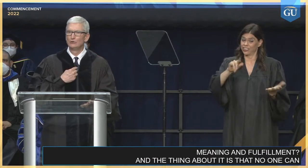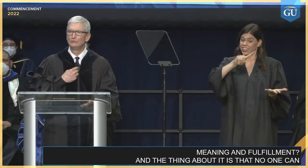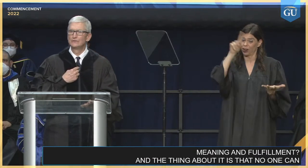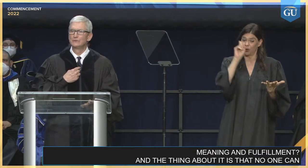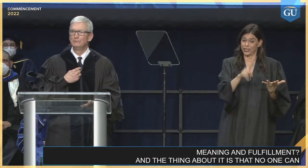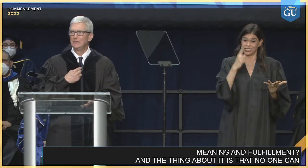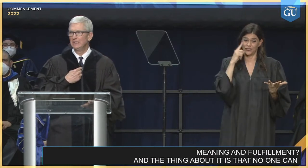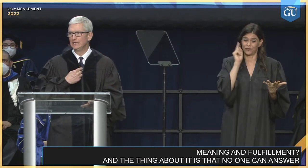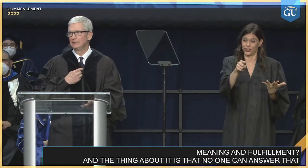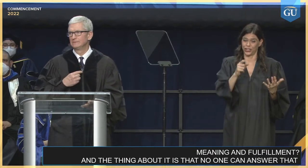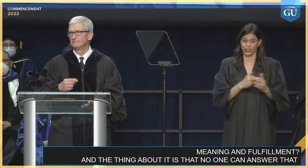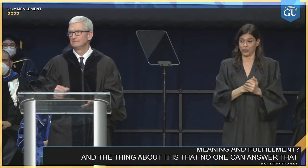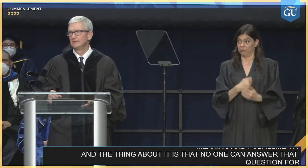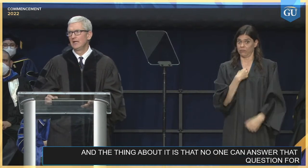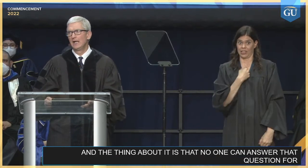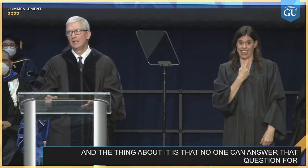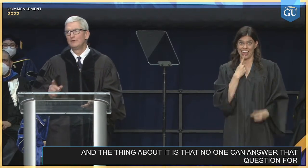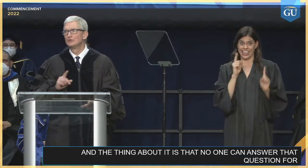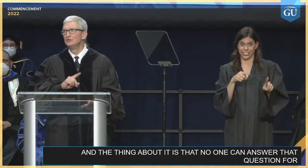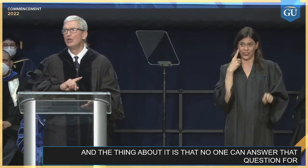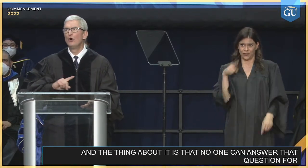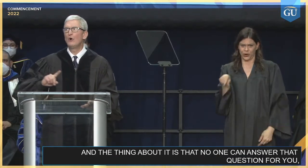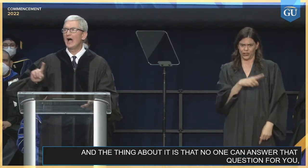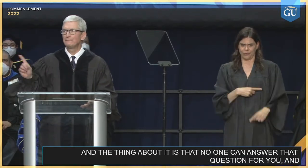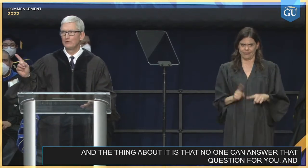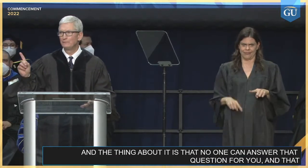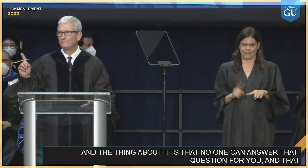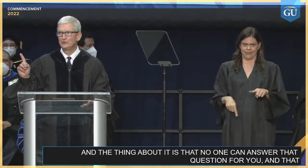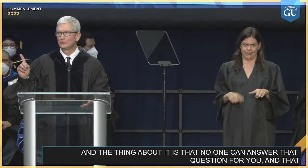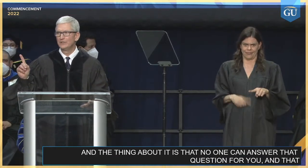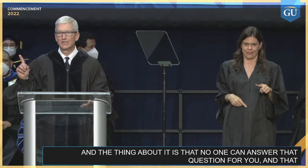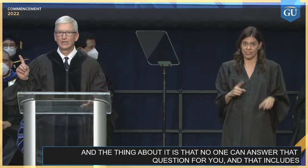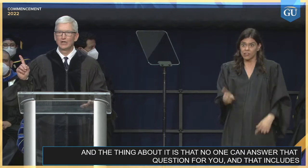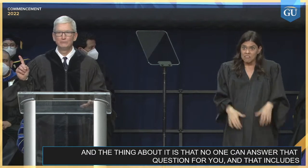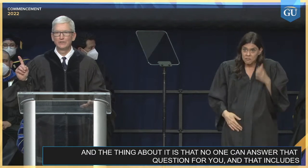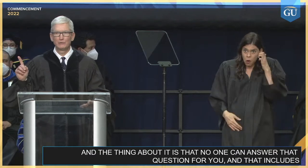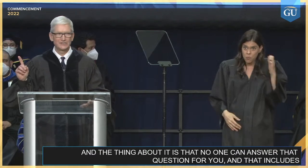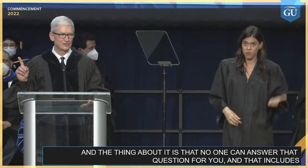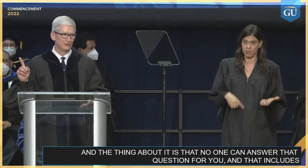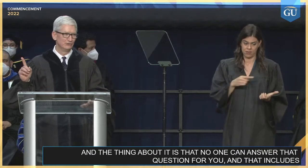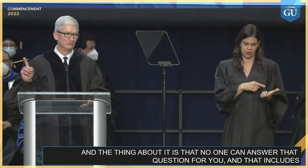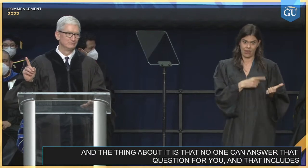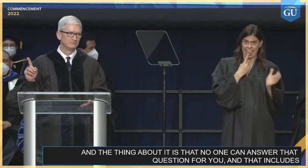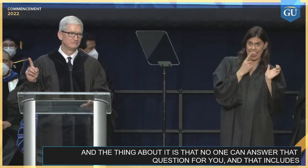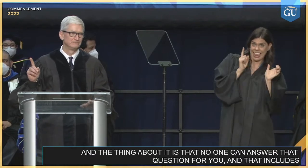includes me. There's no iPhone feature that can come to the rescue.